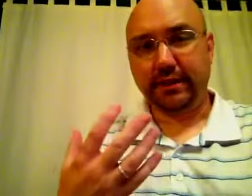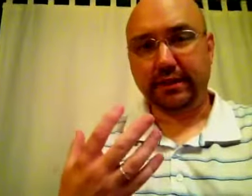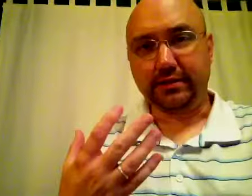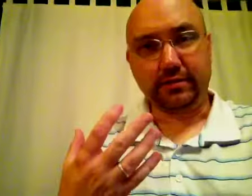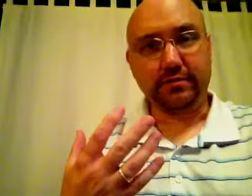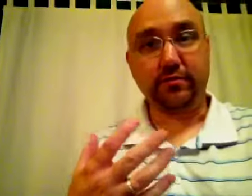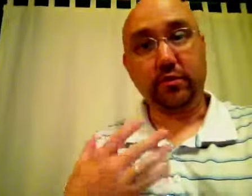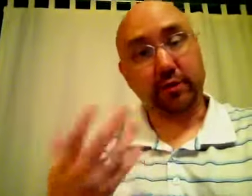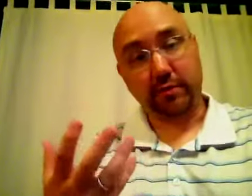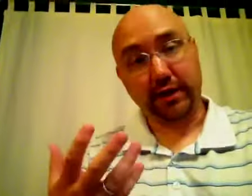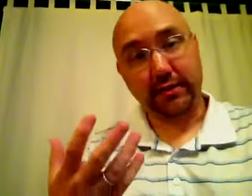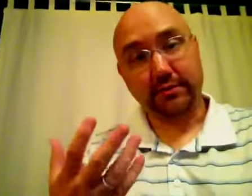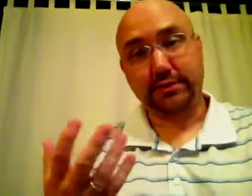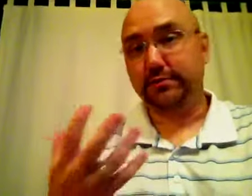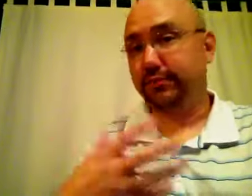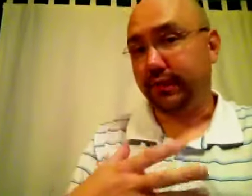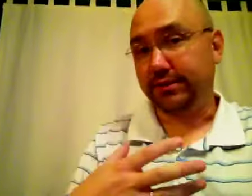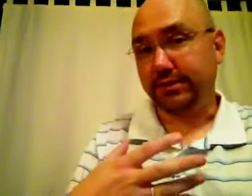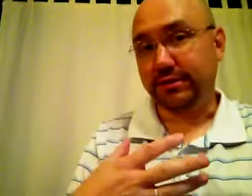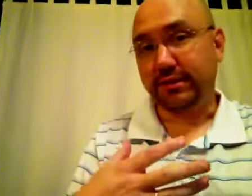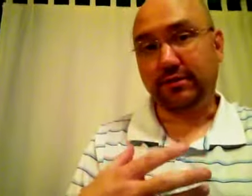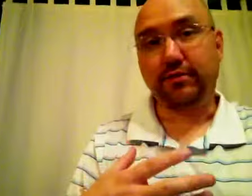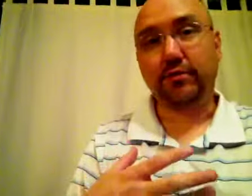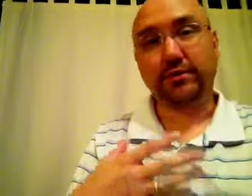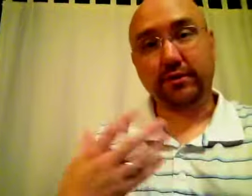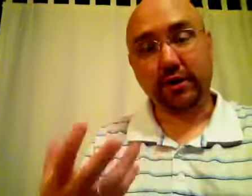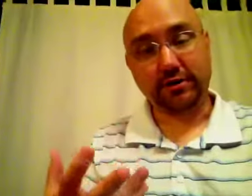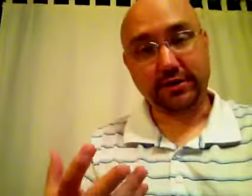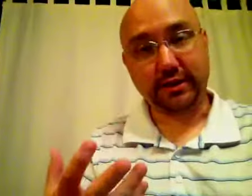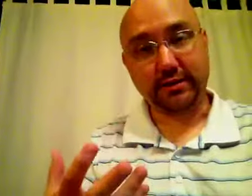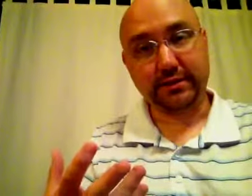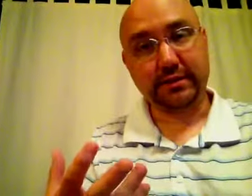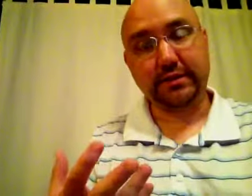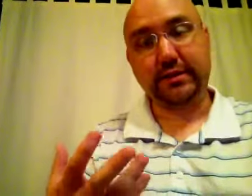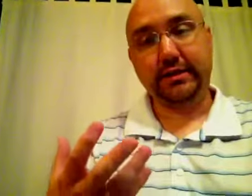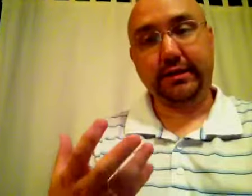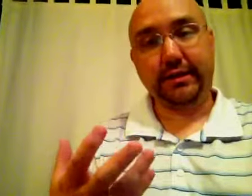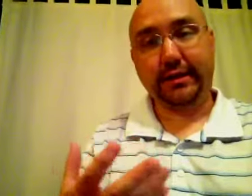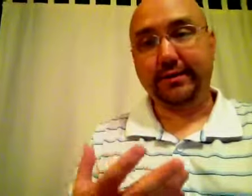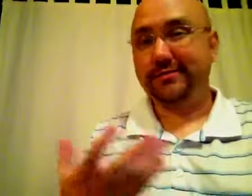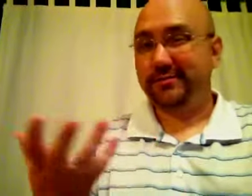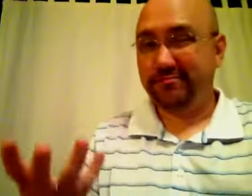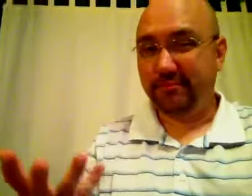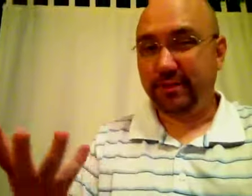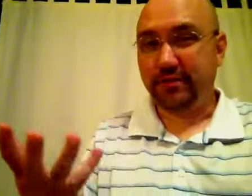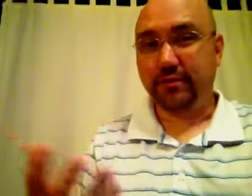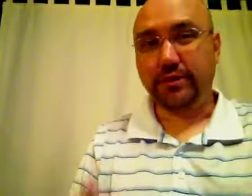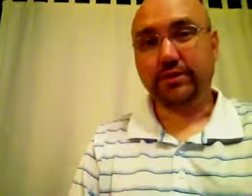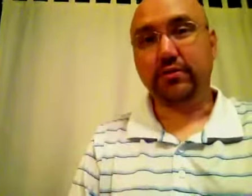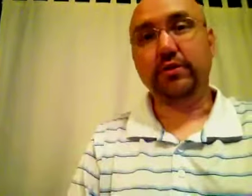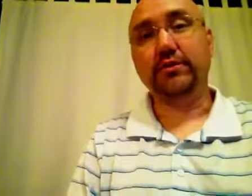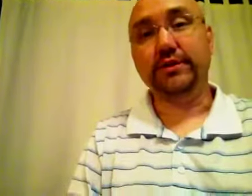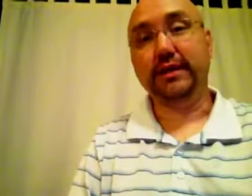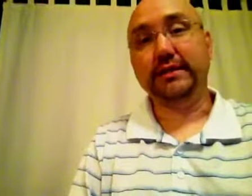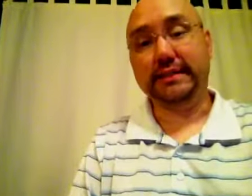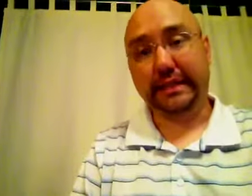is good for proper names, places, things for which there aren't signs, and things for which you don't know the signs yet.